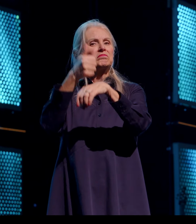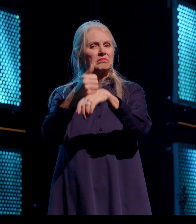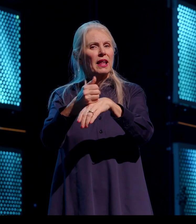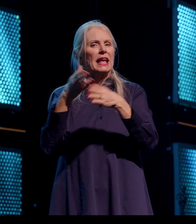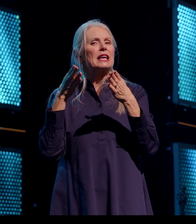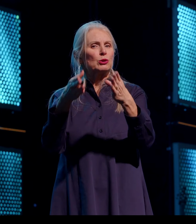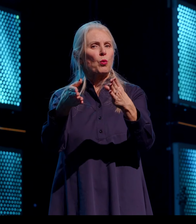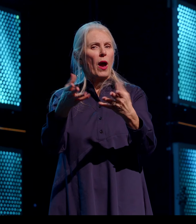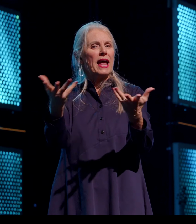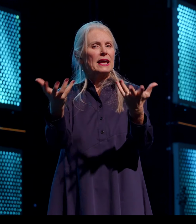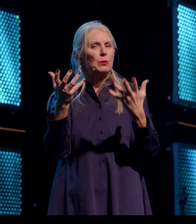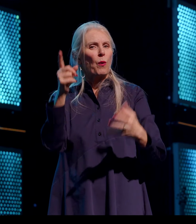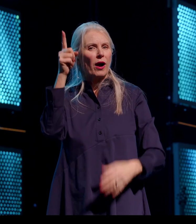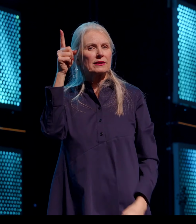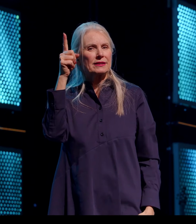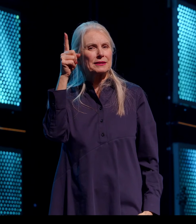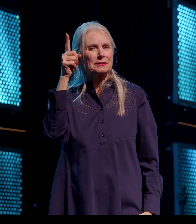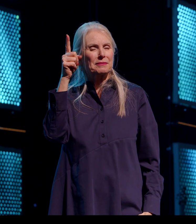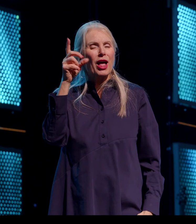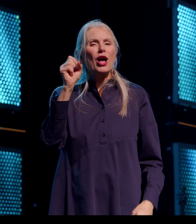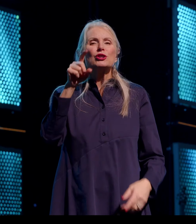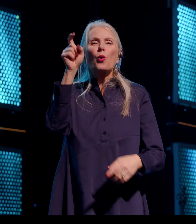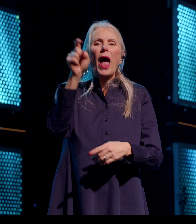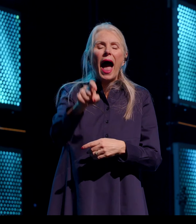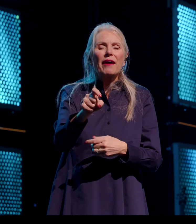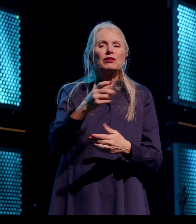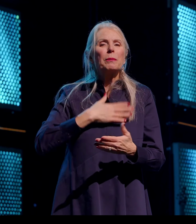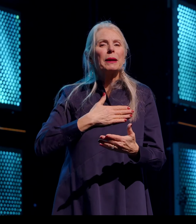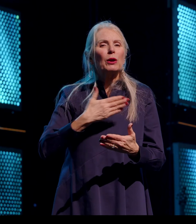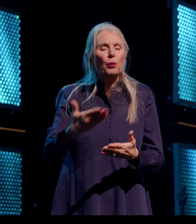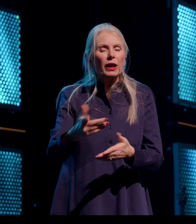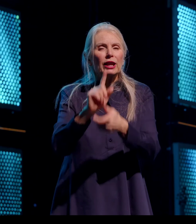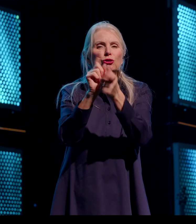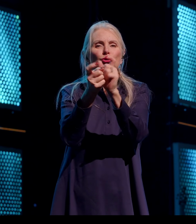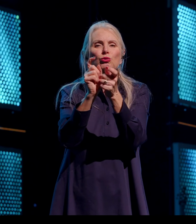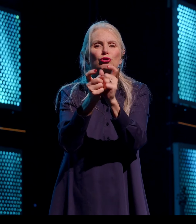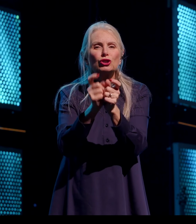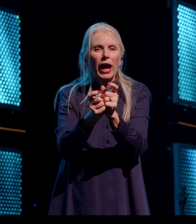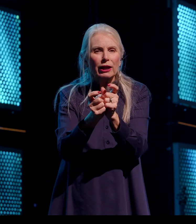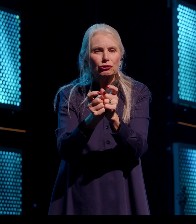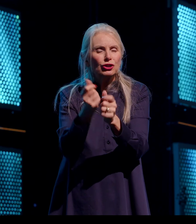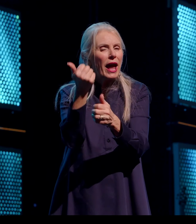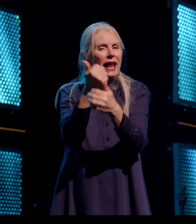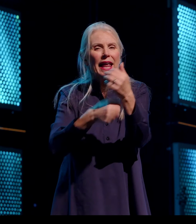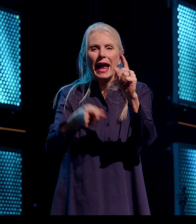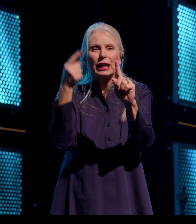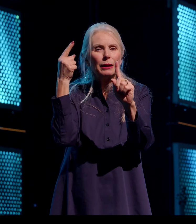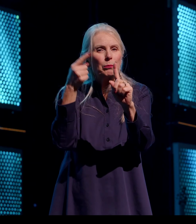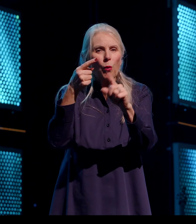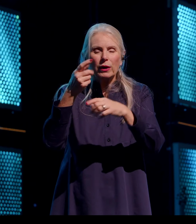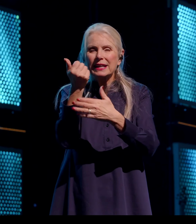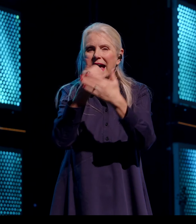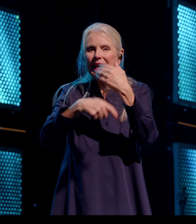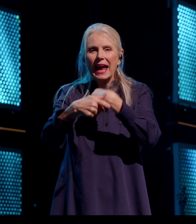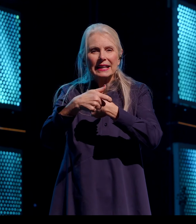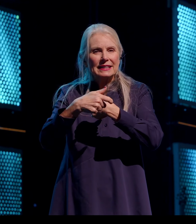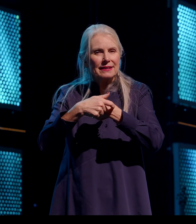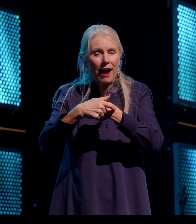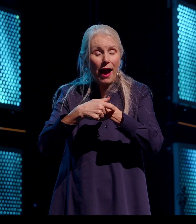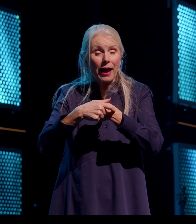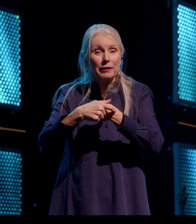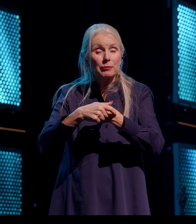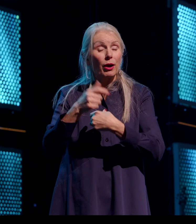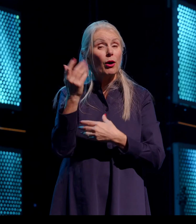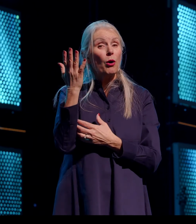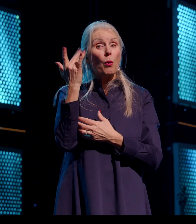that he wants. We just have to be willing to change directions at any point in time. Why? Because we live